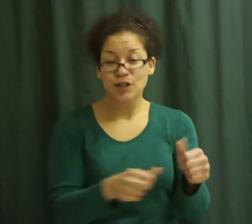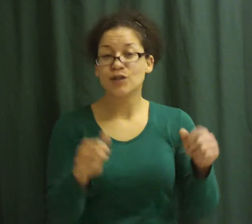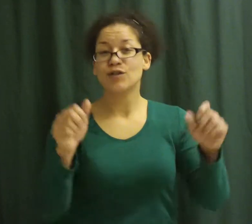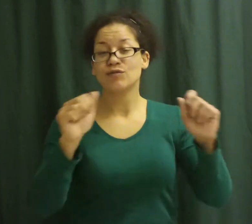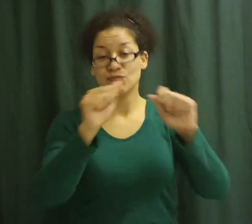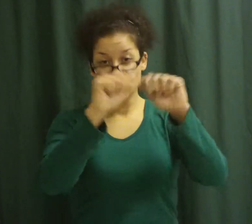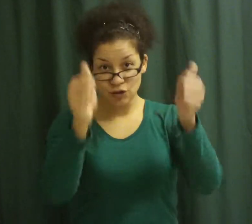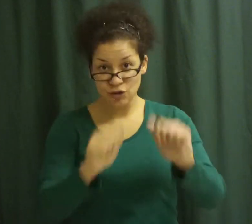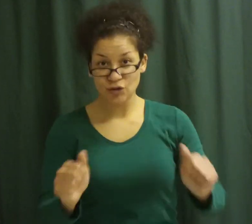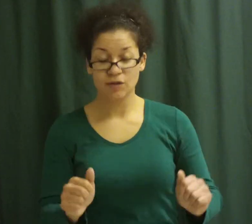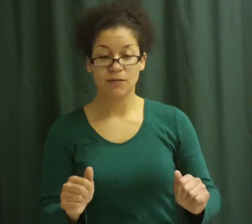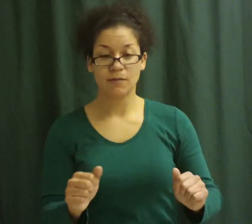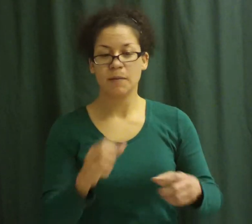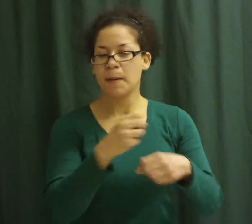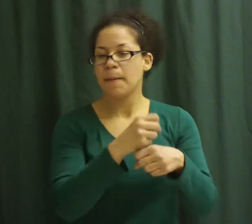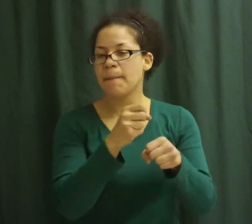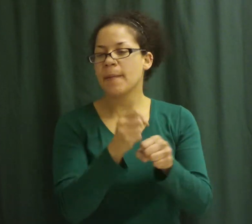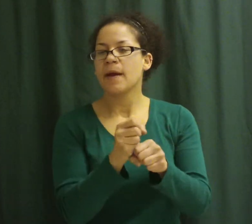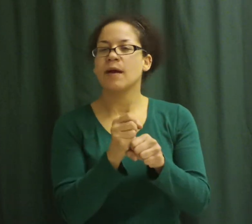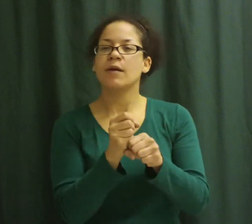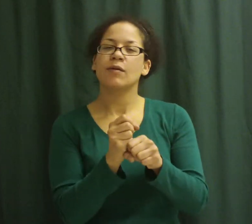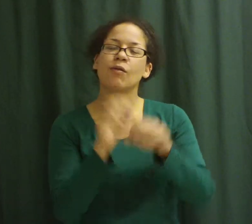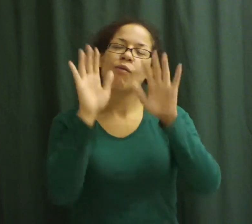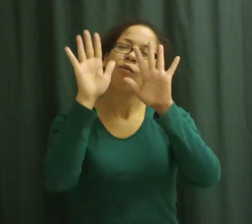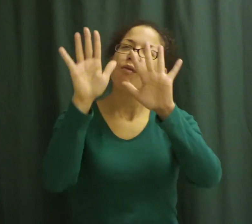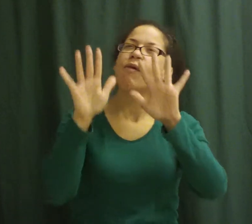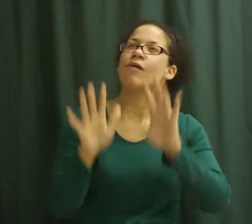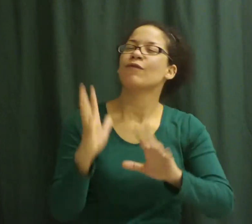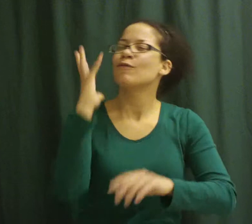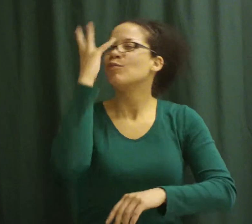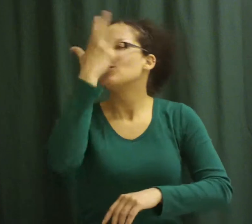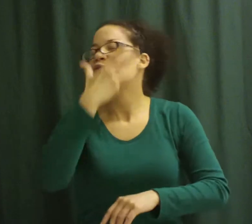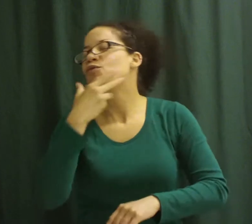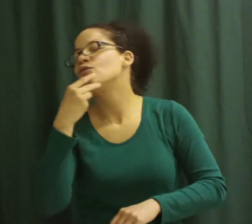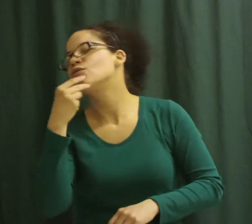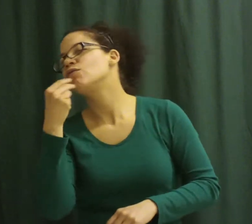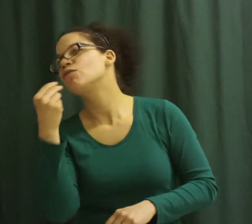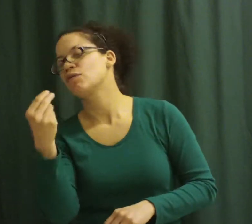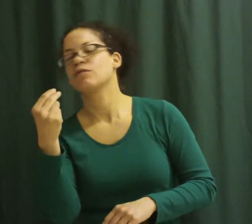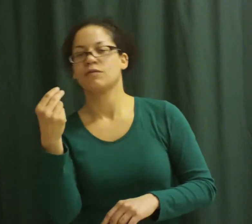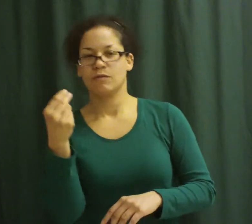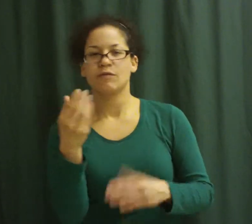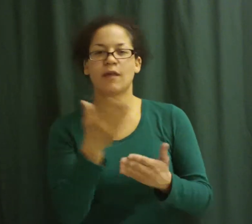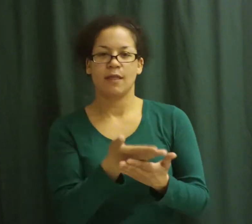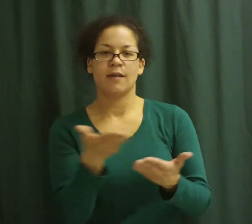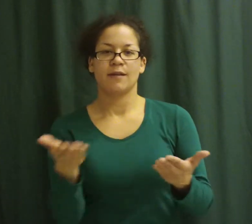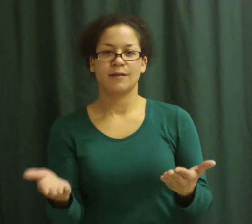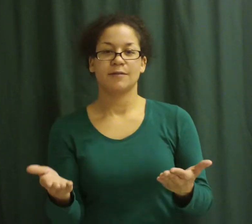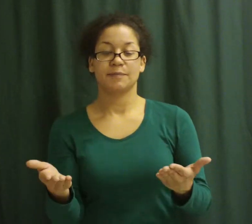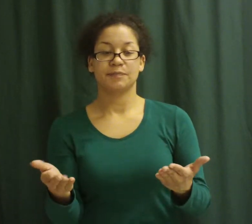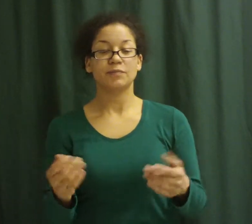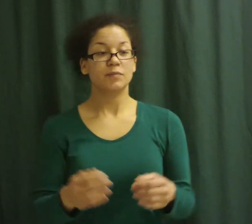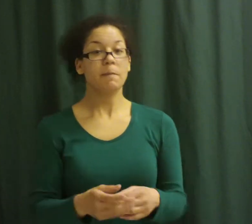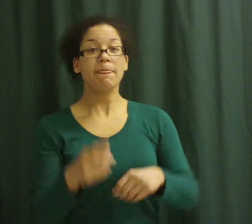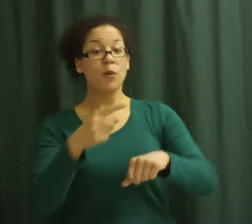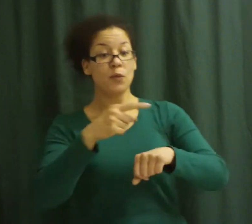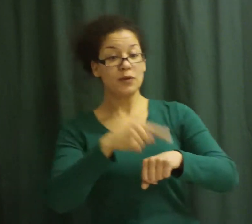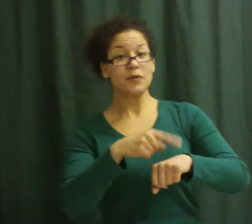When it was time to go home, they all sang a little song. We are